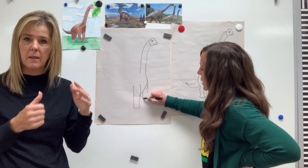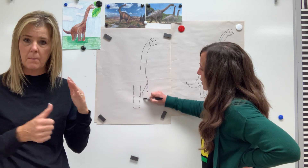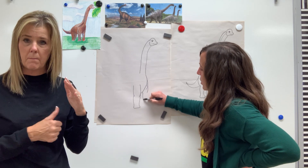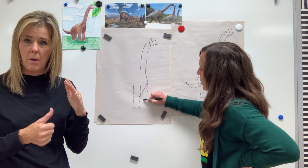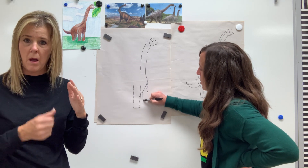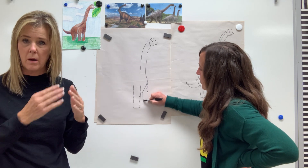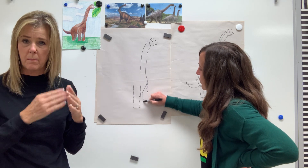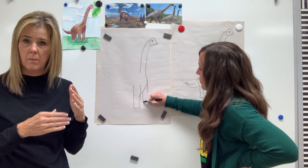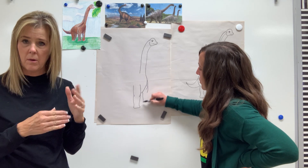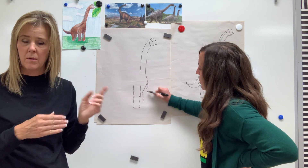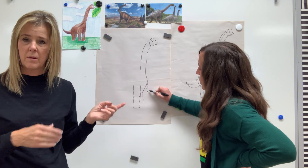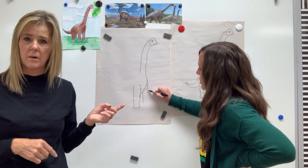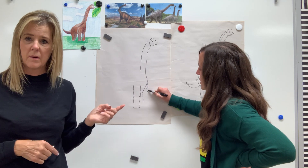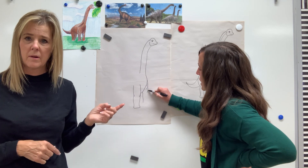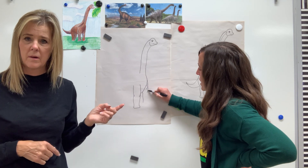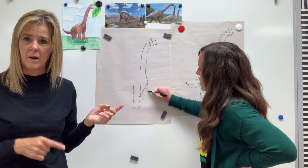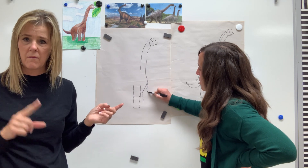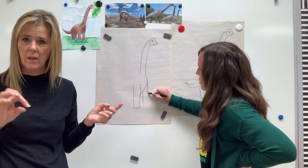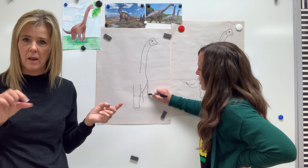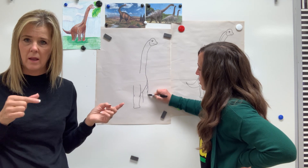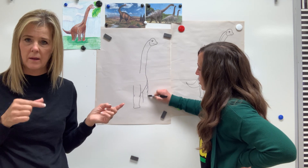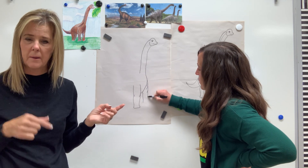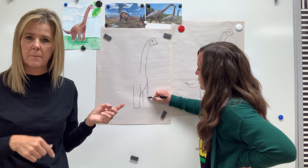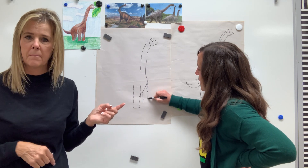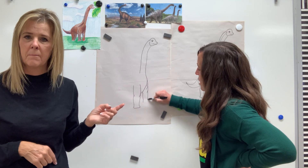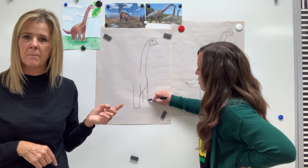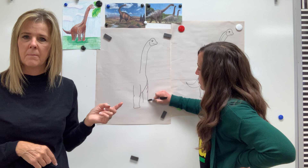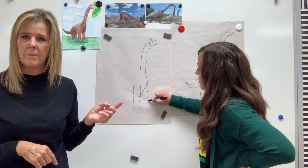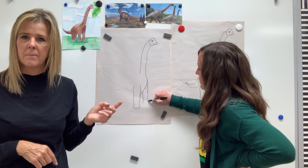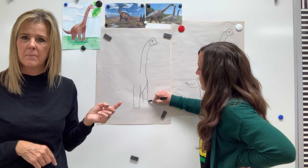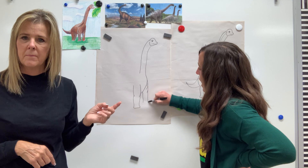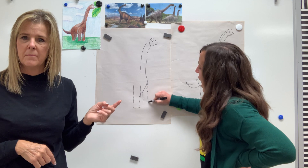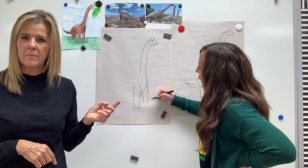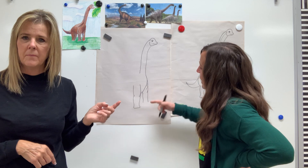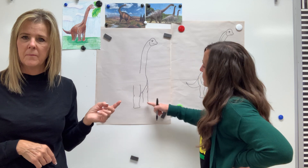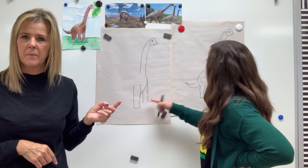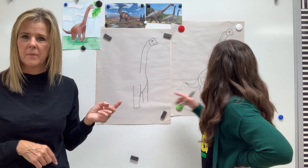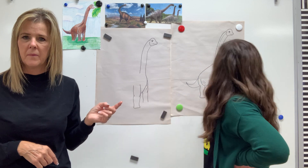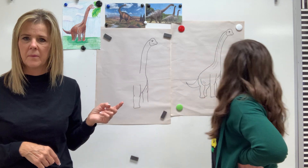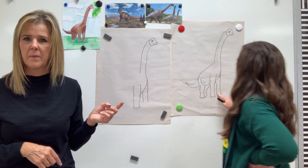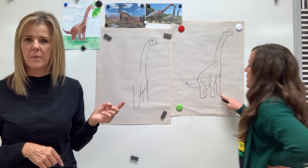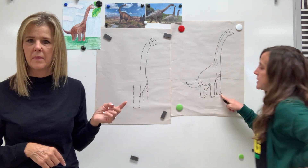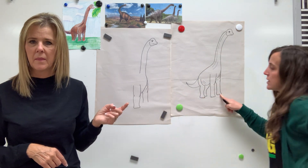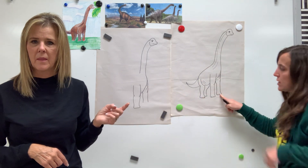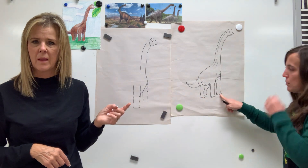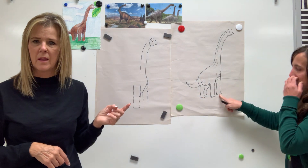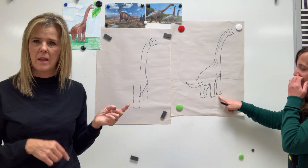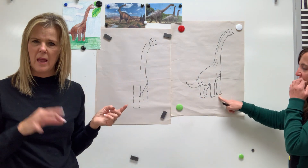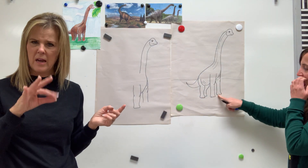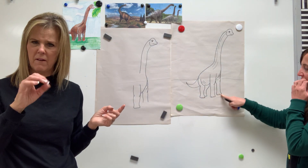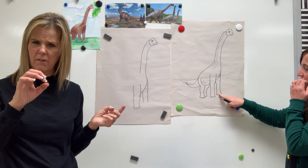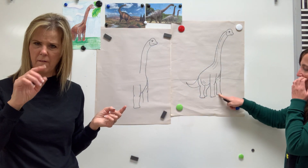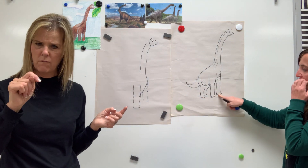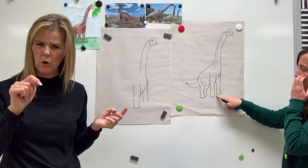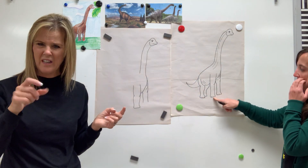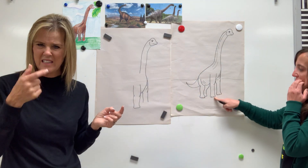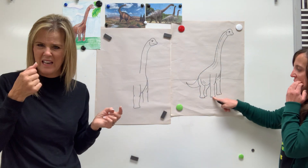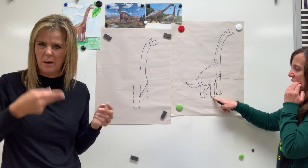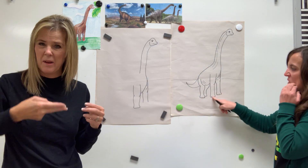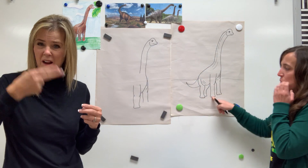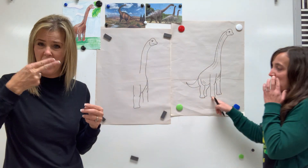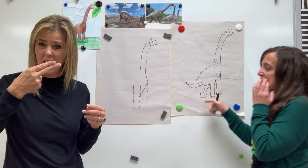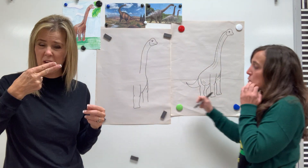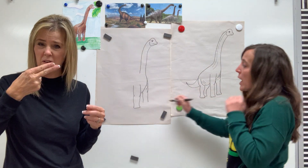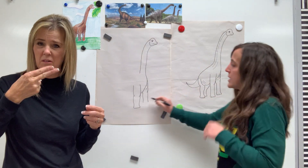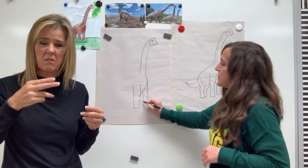ahead and make it curve down and curve down. And if this foot is a little bit higher on the paper